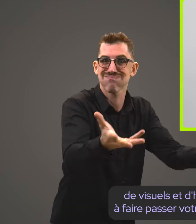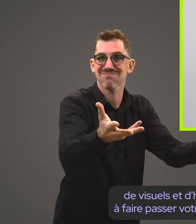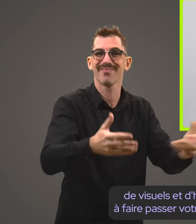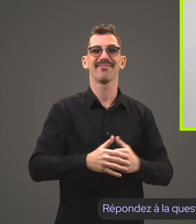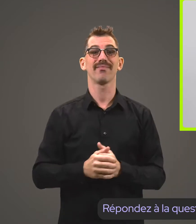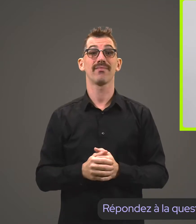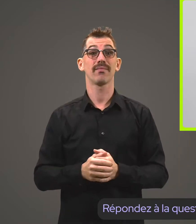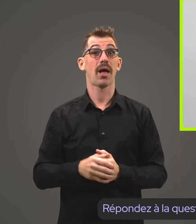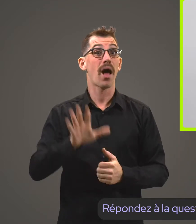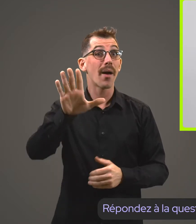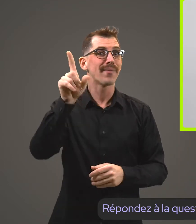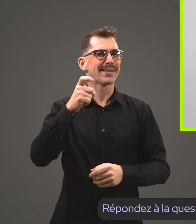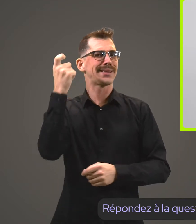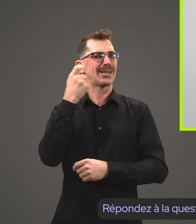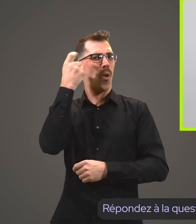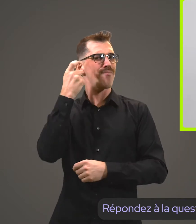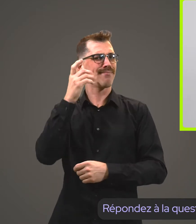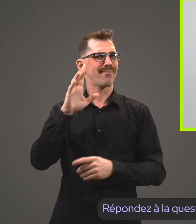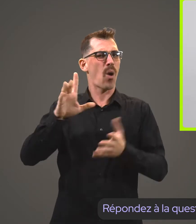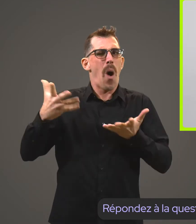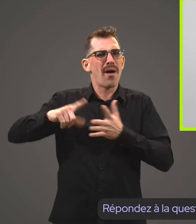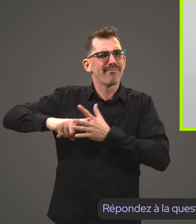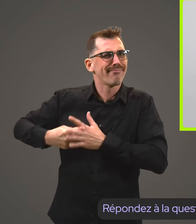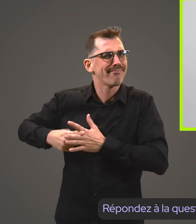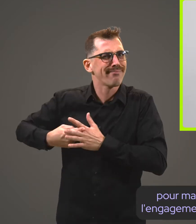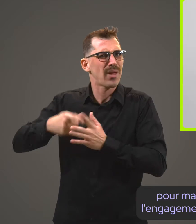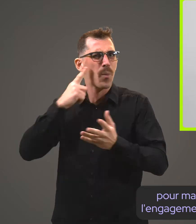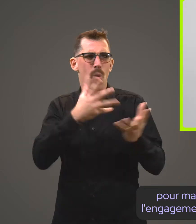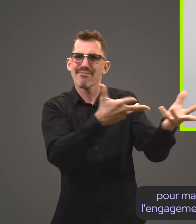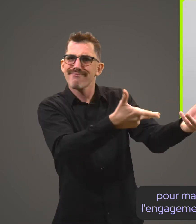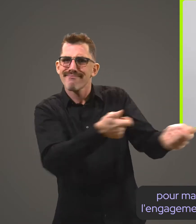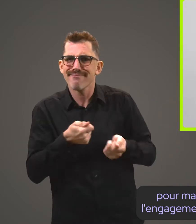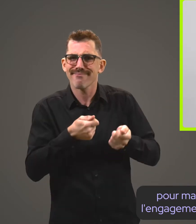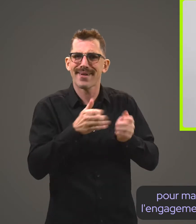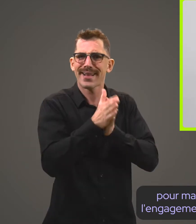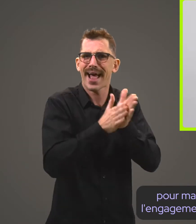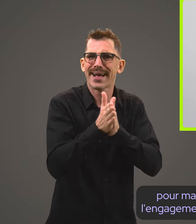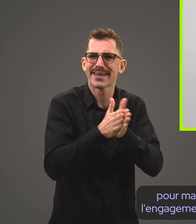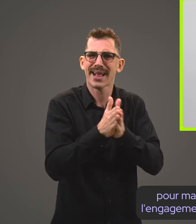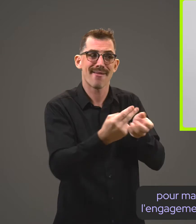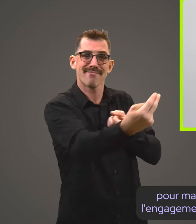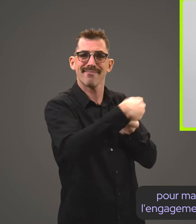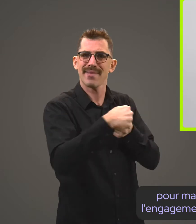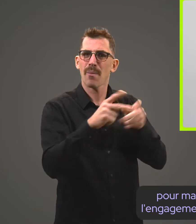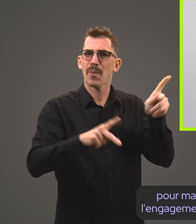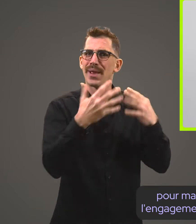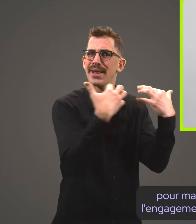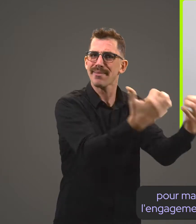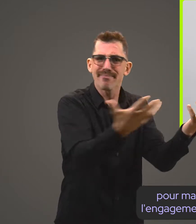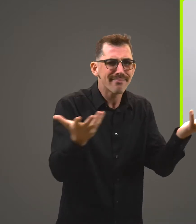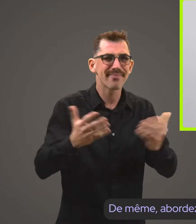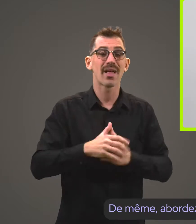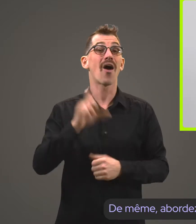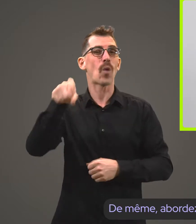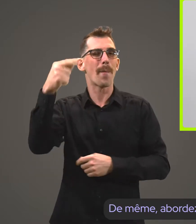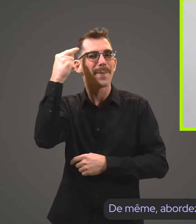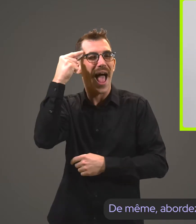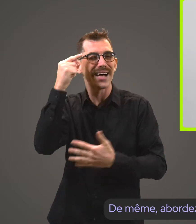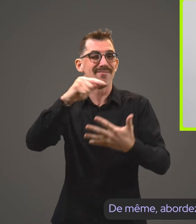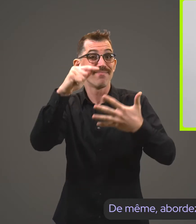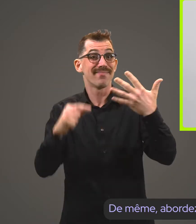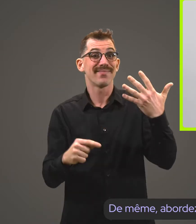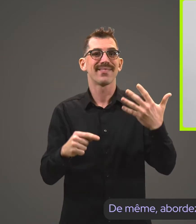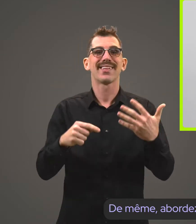efficiently. Address the question, "So what?" early on to keep your audience interested and engaged.